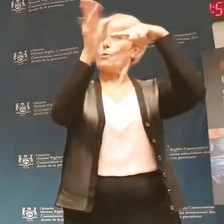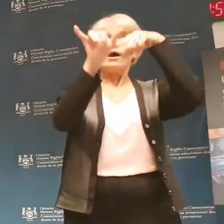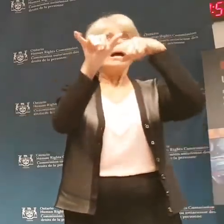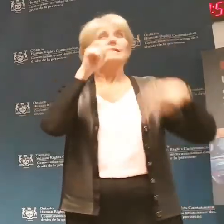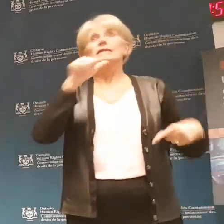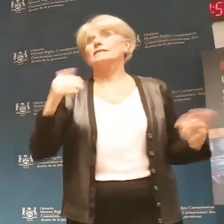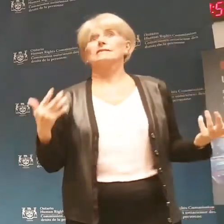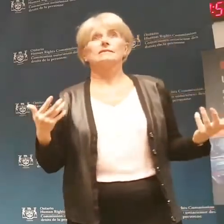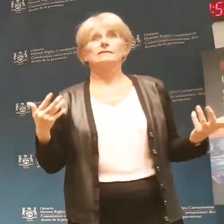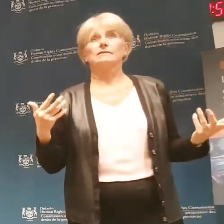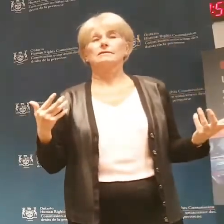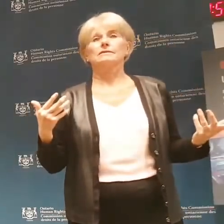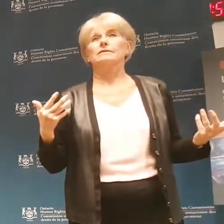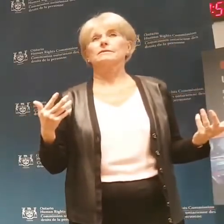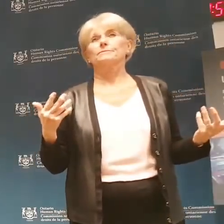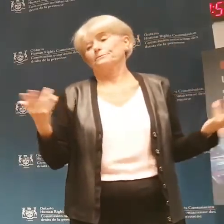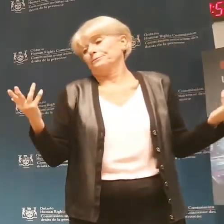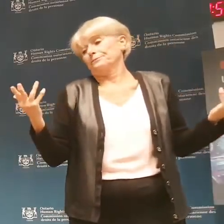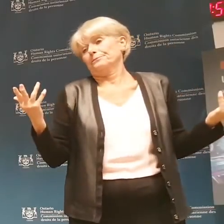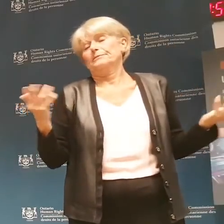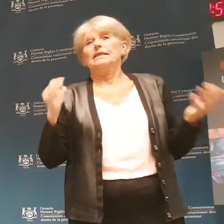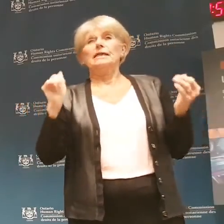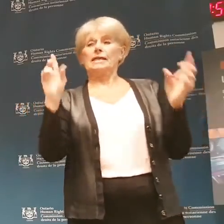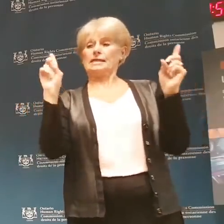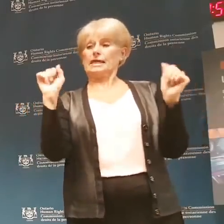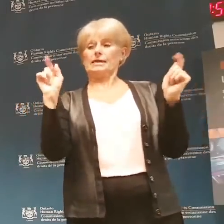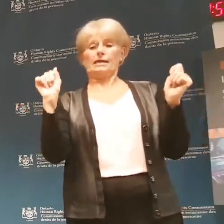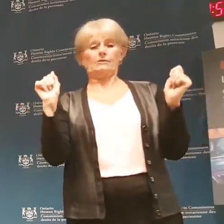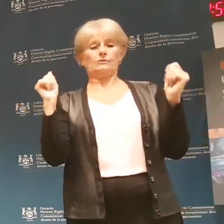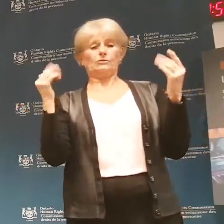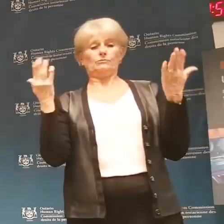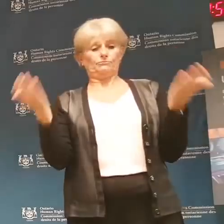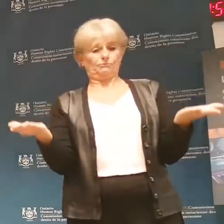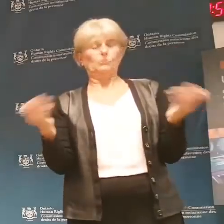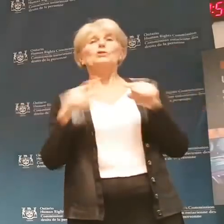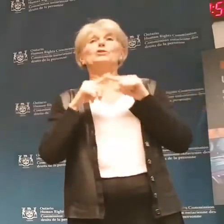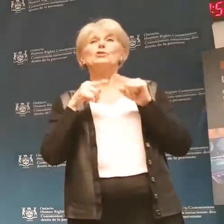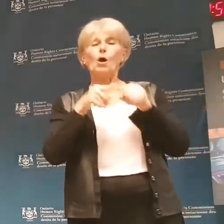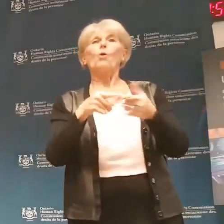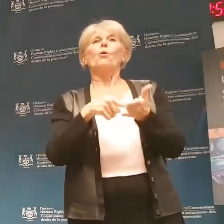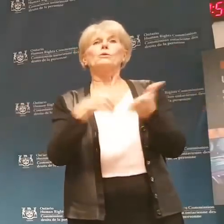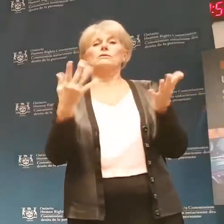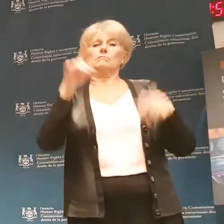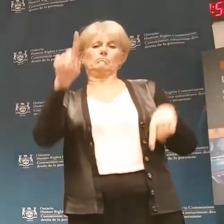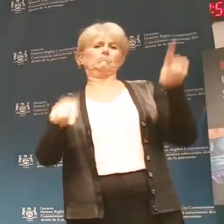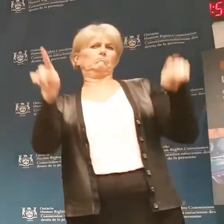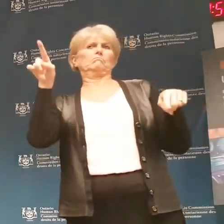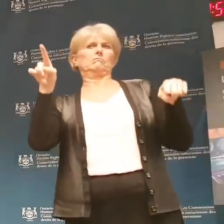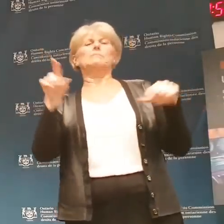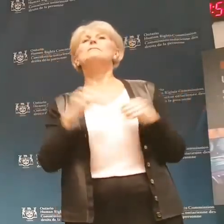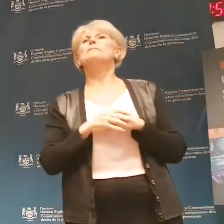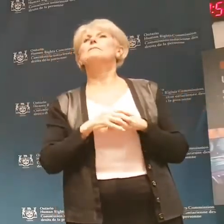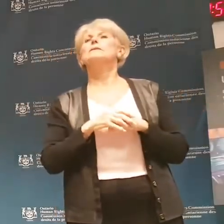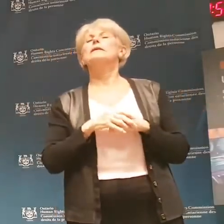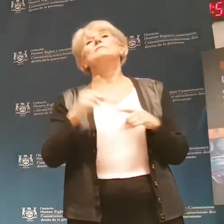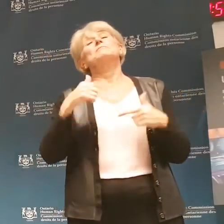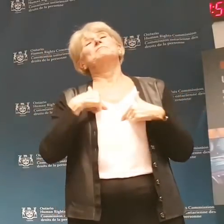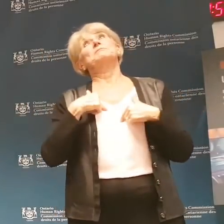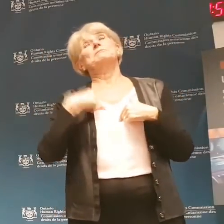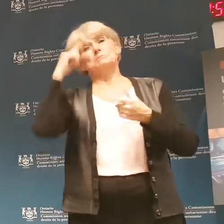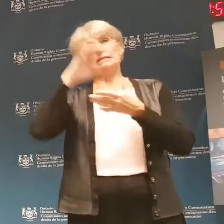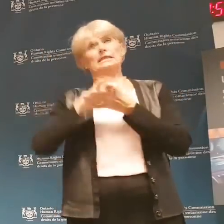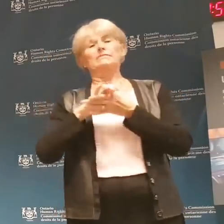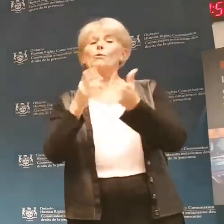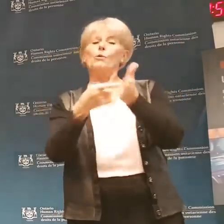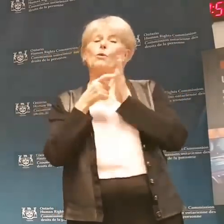why. This is data that shows and proves disparities, but we believe that